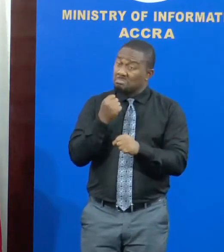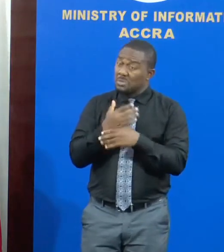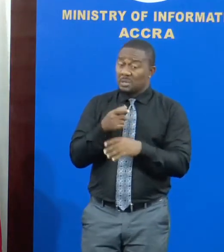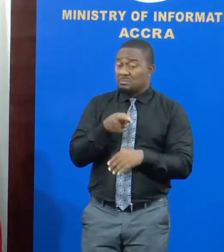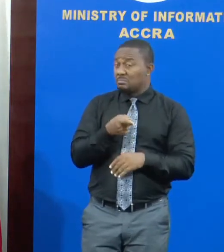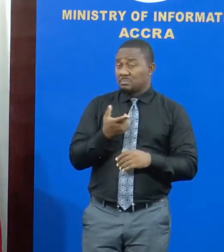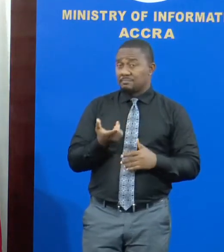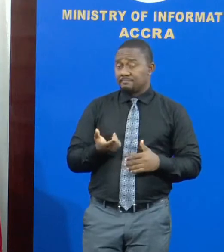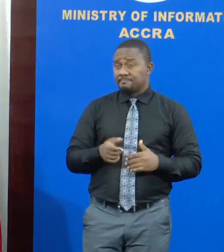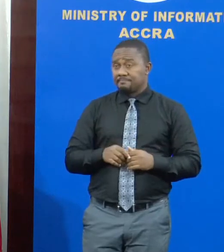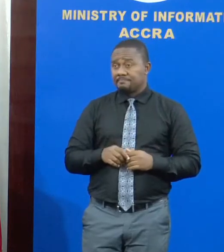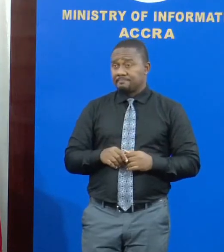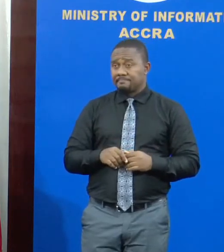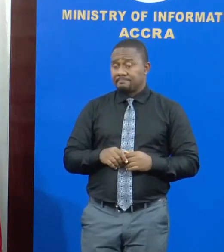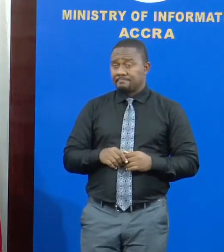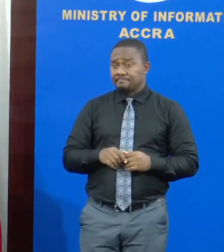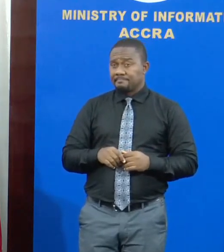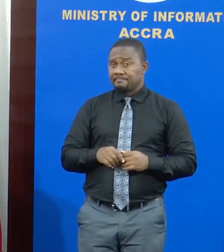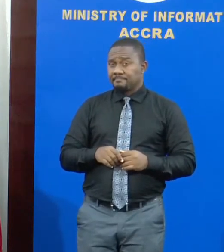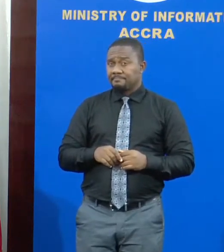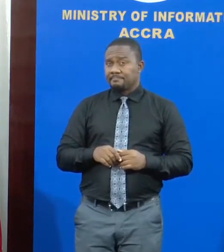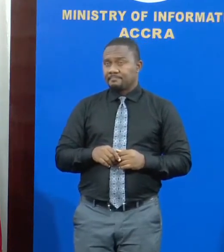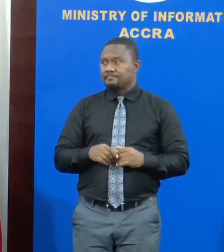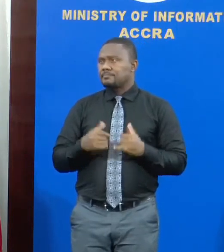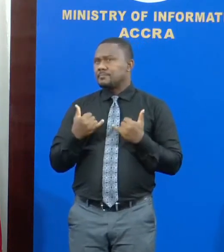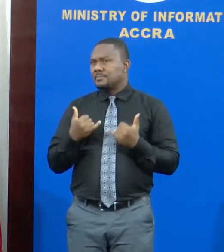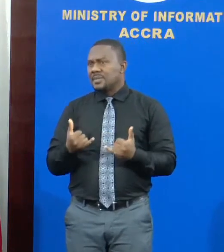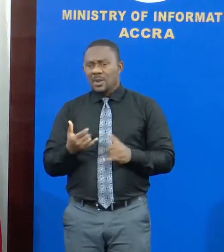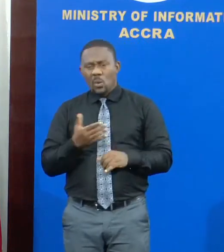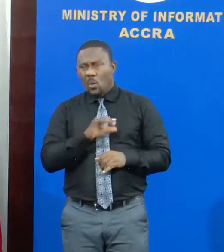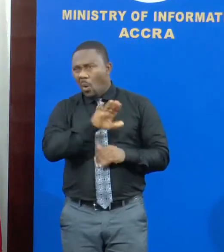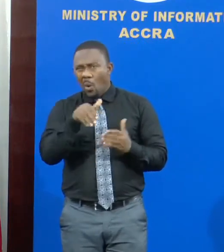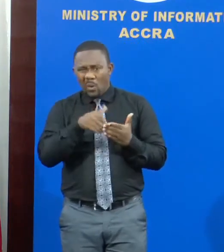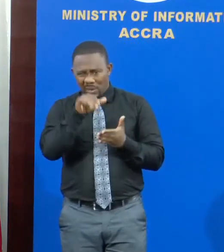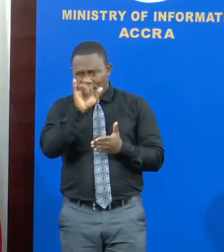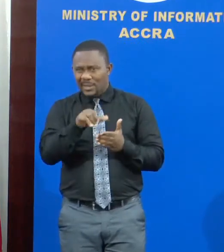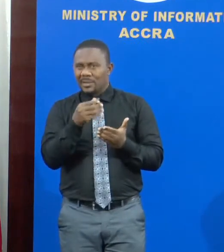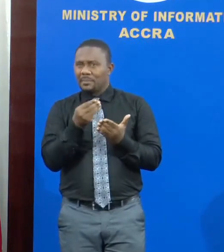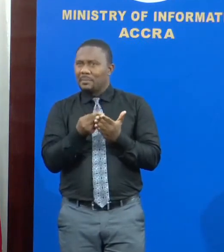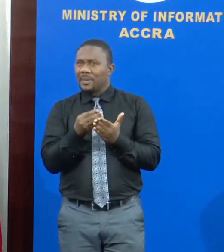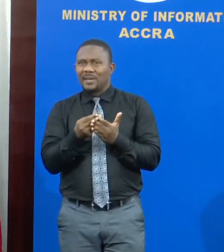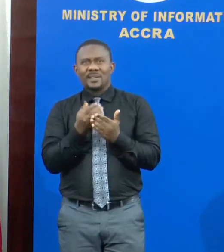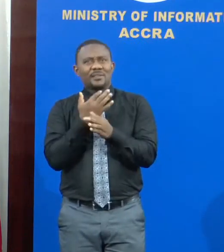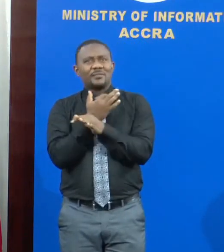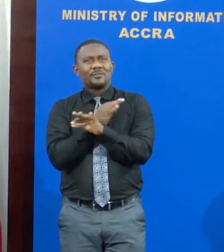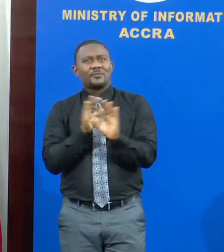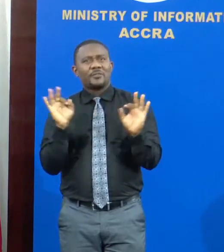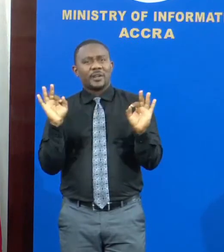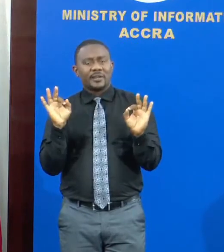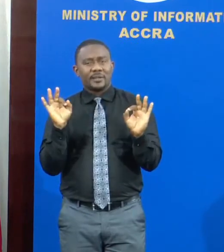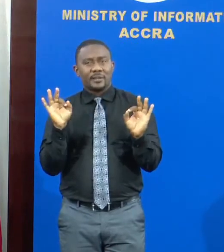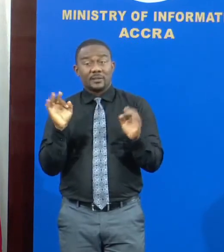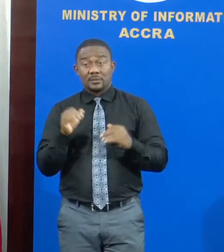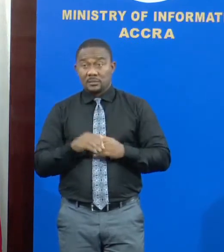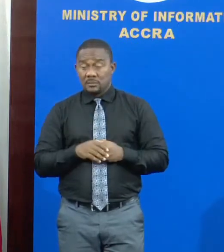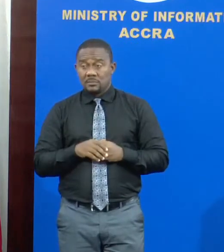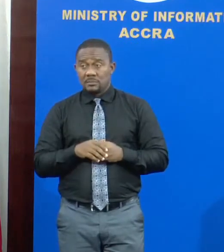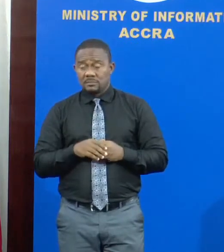consumables. So now we're going to get that for free, right? Then the